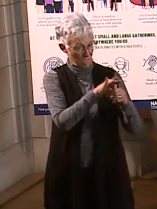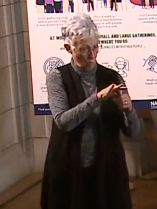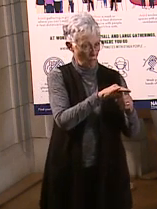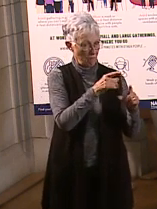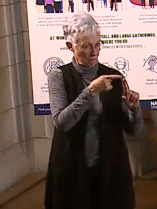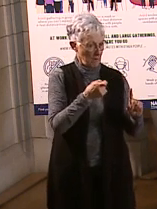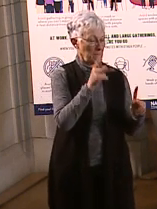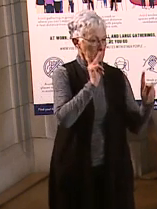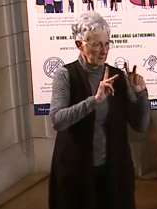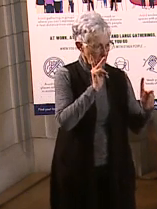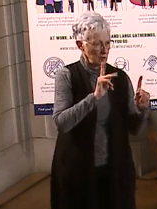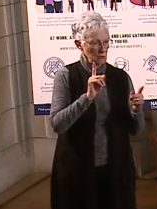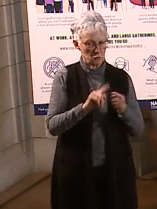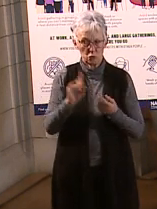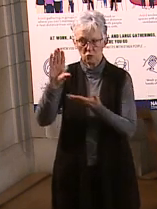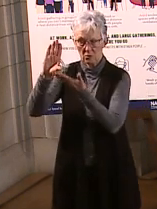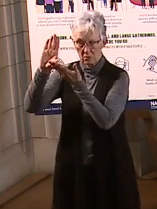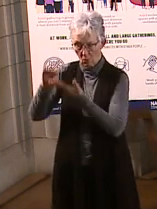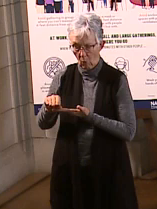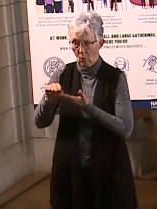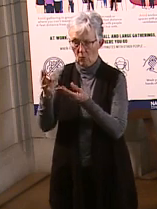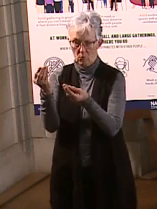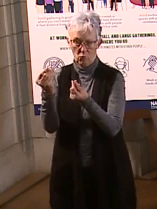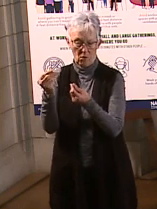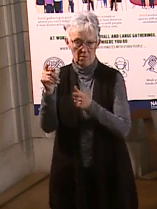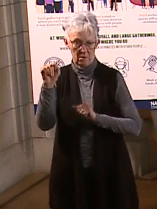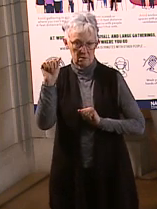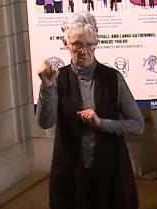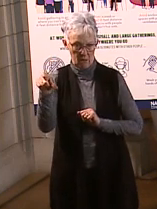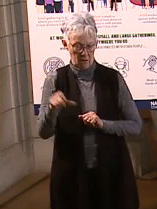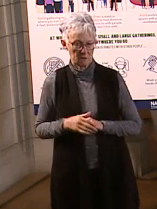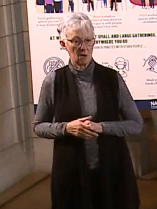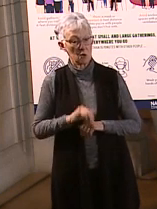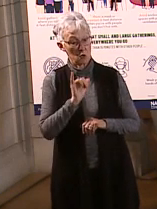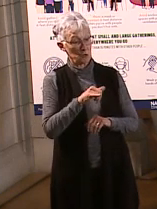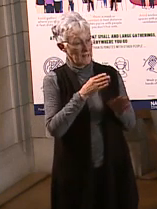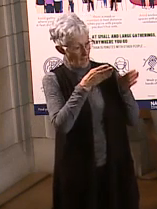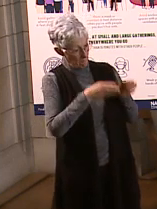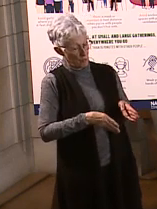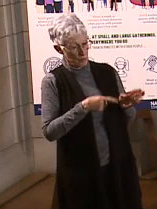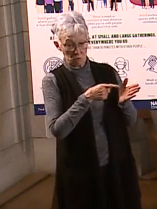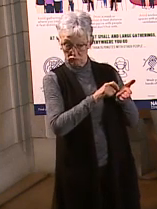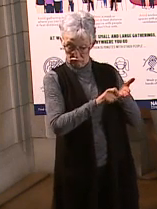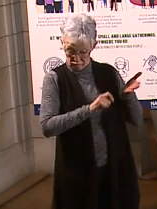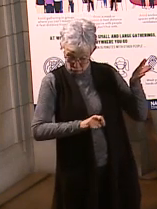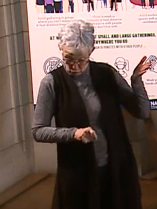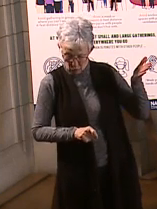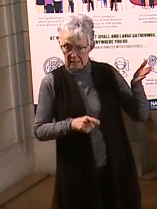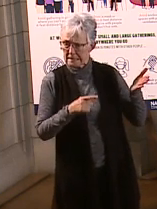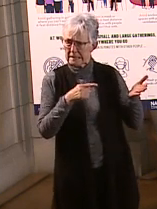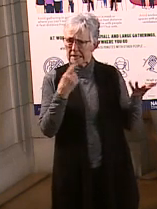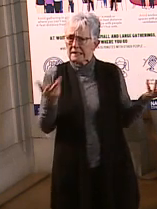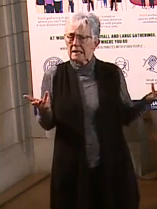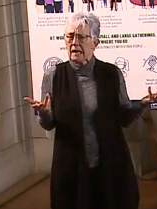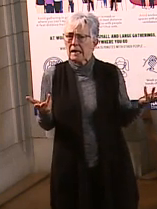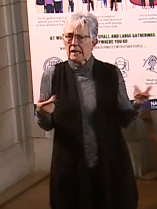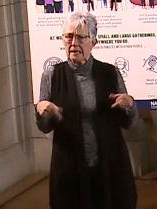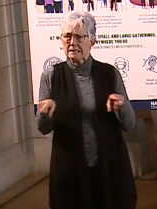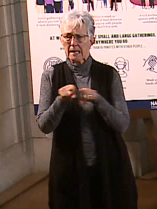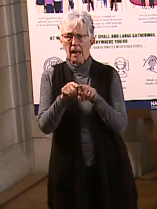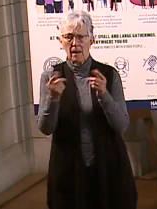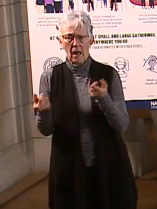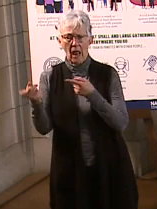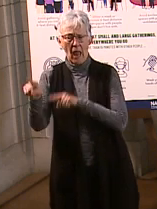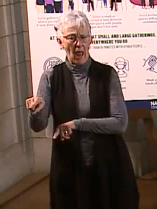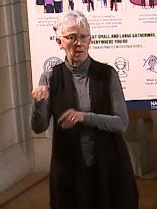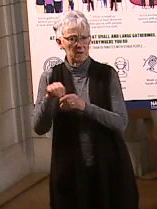that local view was saying that the same sort of environment that in California led